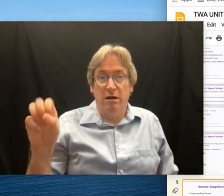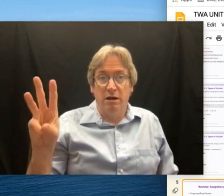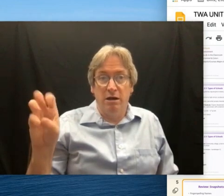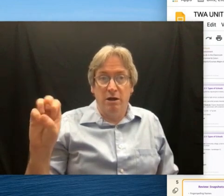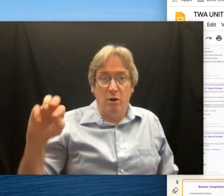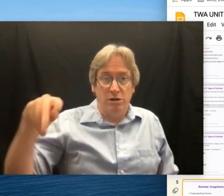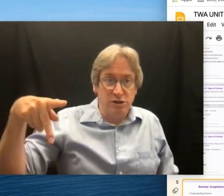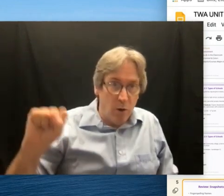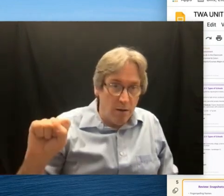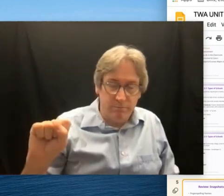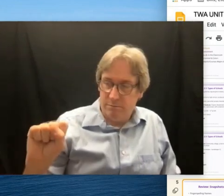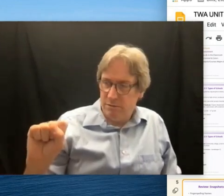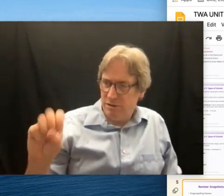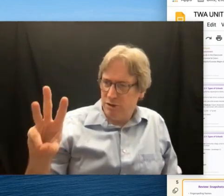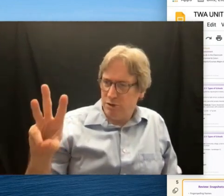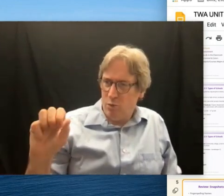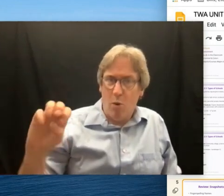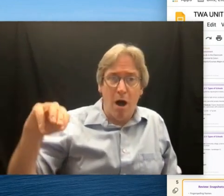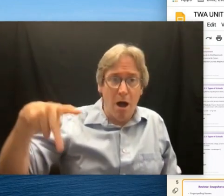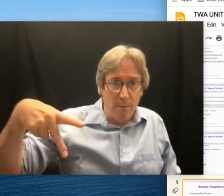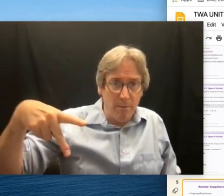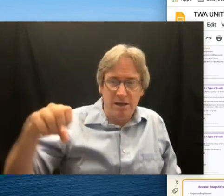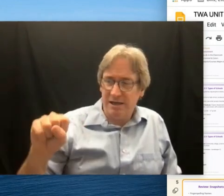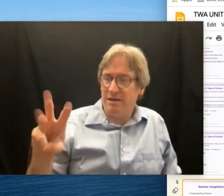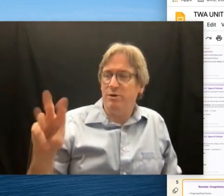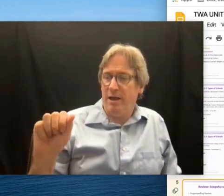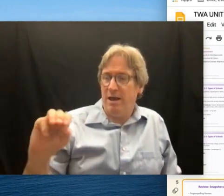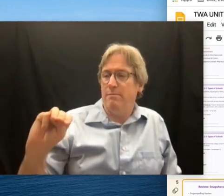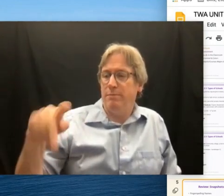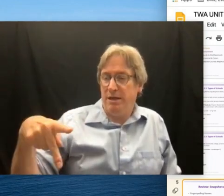the swamp. Swamp.